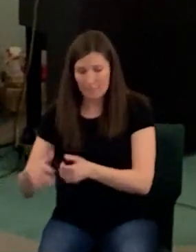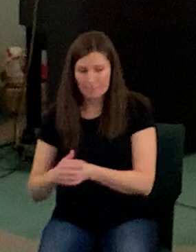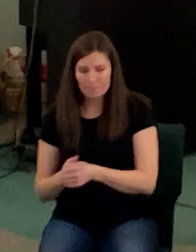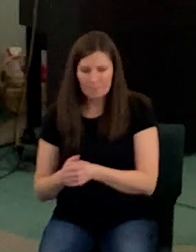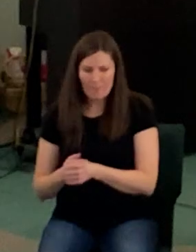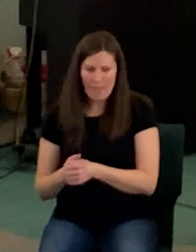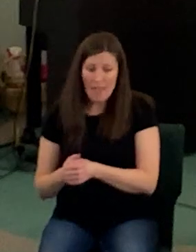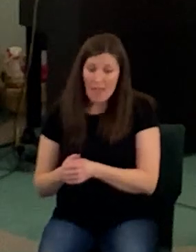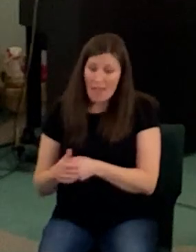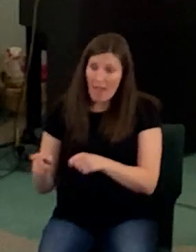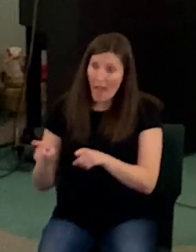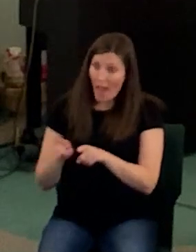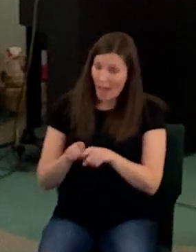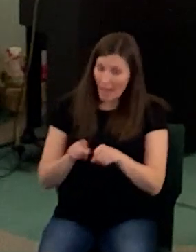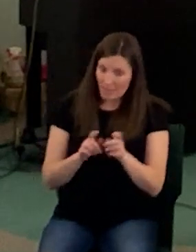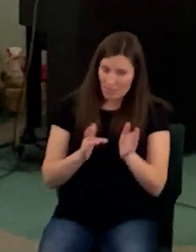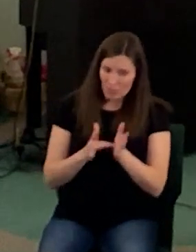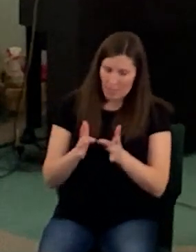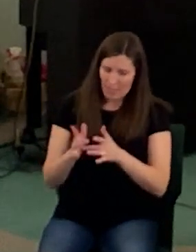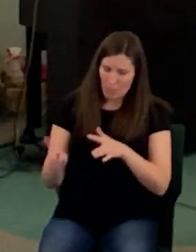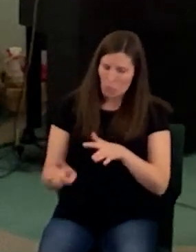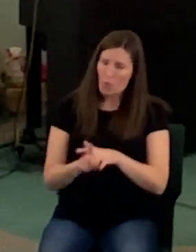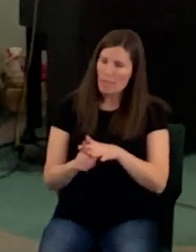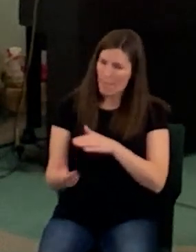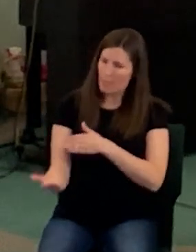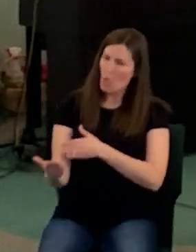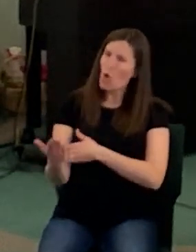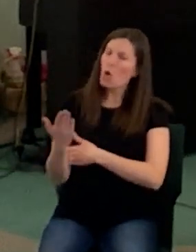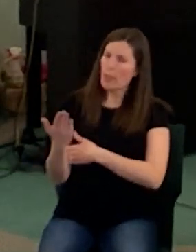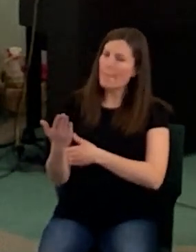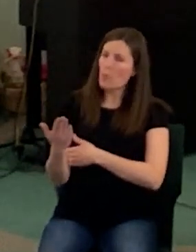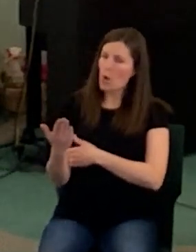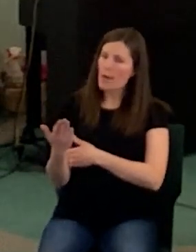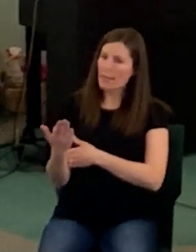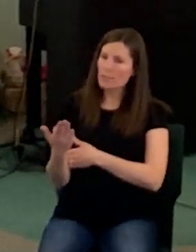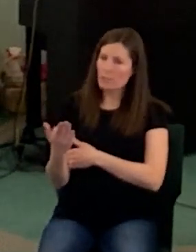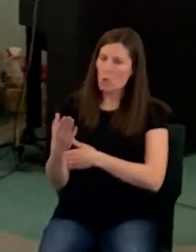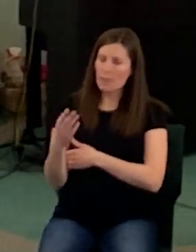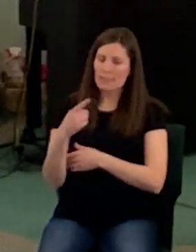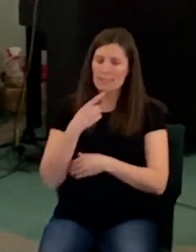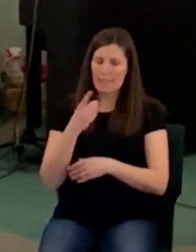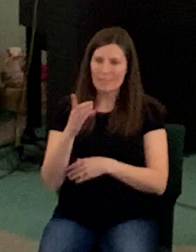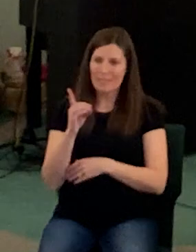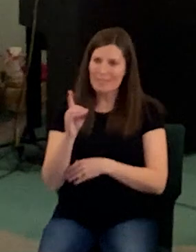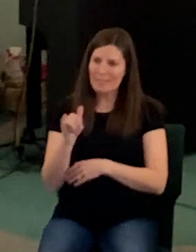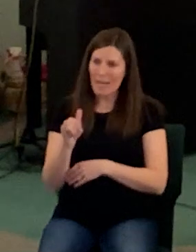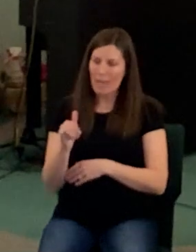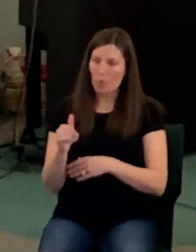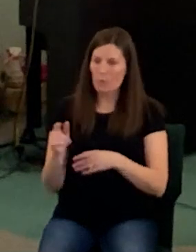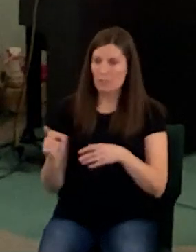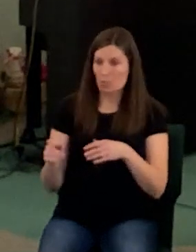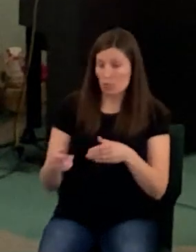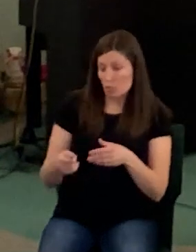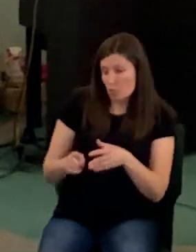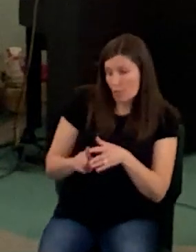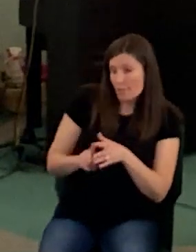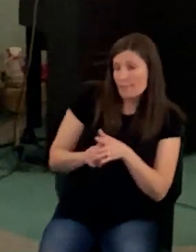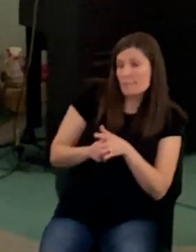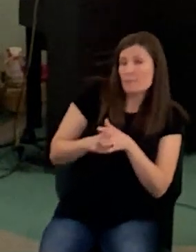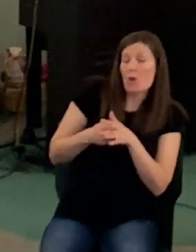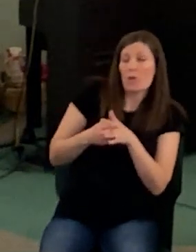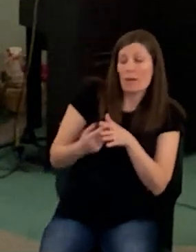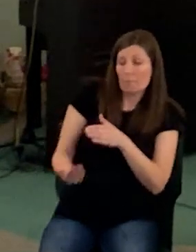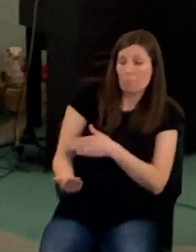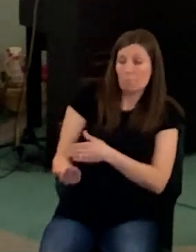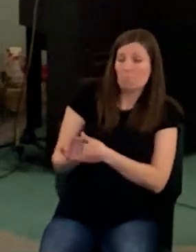As Jesus shows up here, it is dawn, it's early morning. It says when the day was breaking. The NIV says it was early morning or just as the day